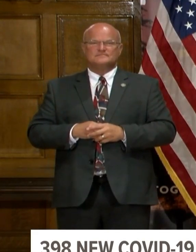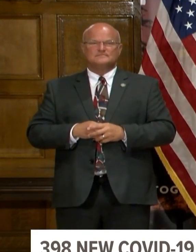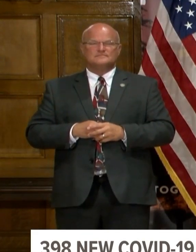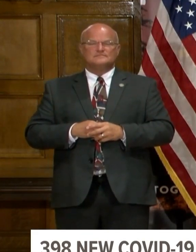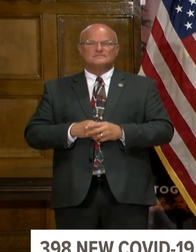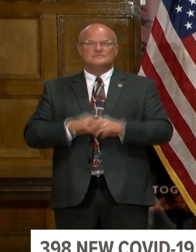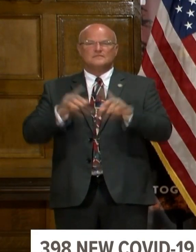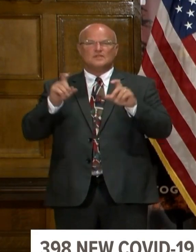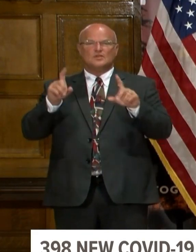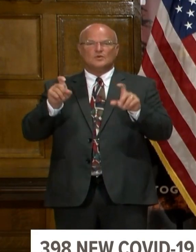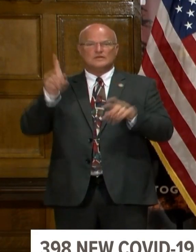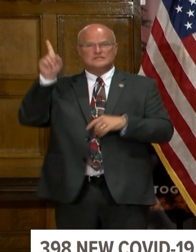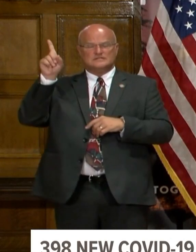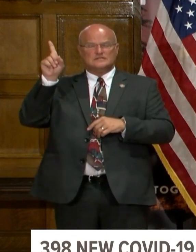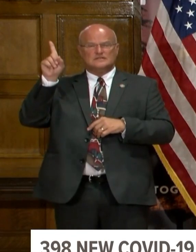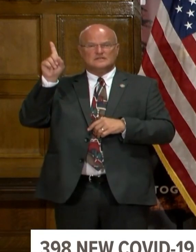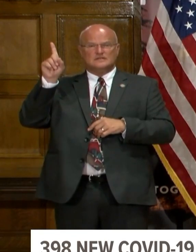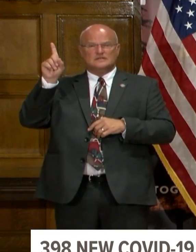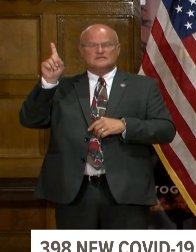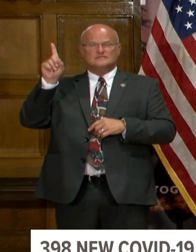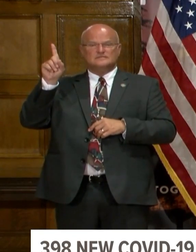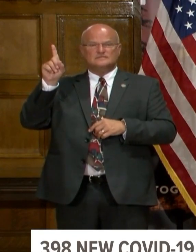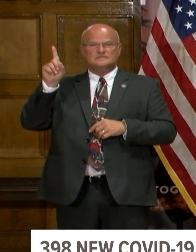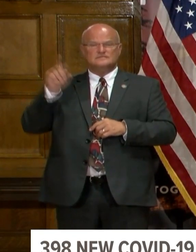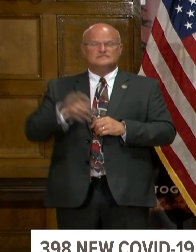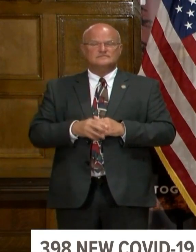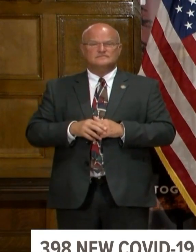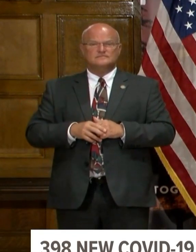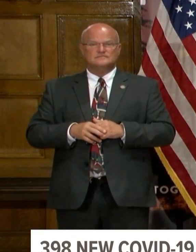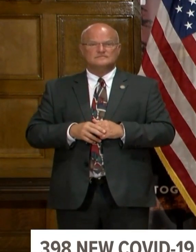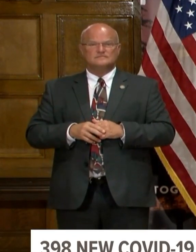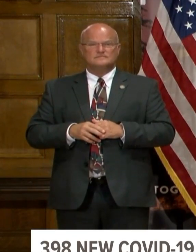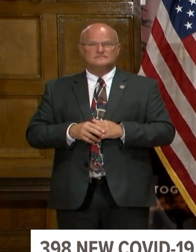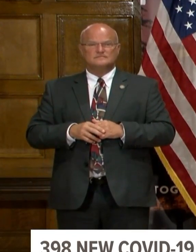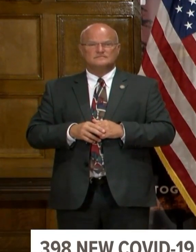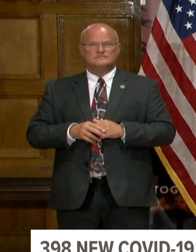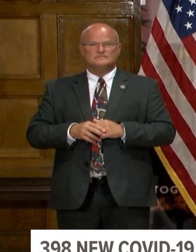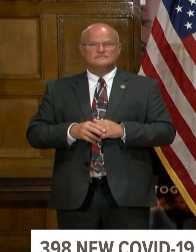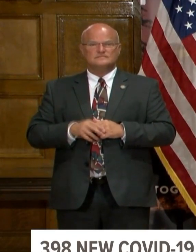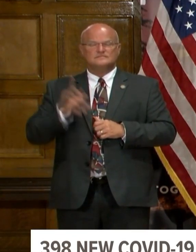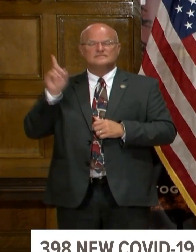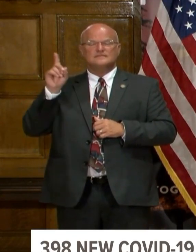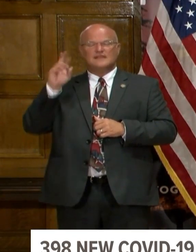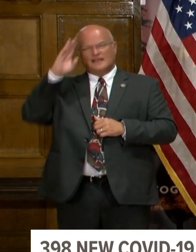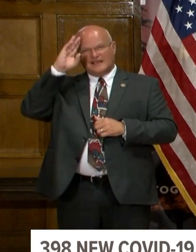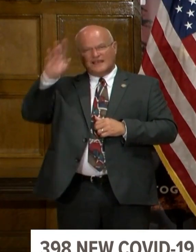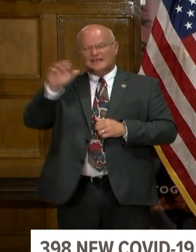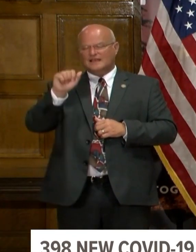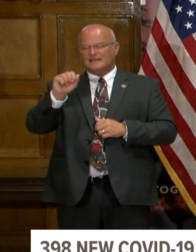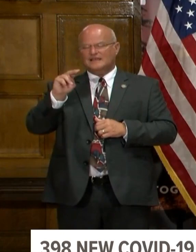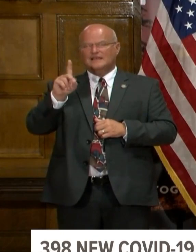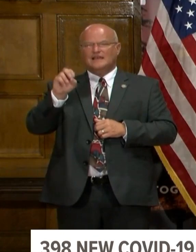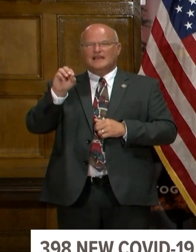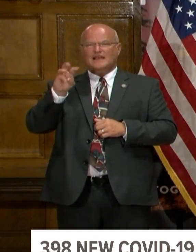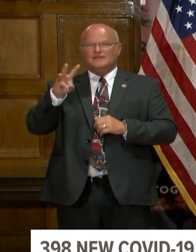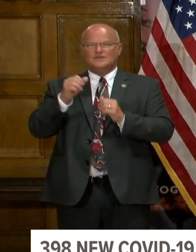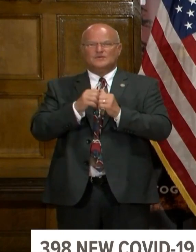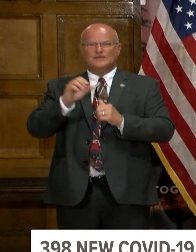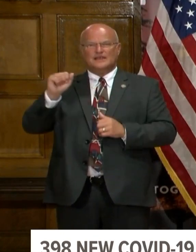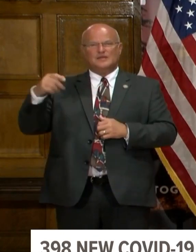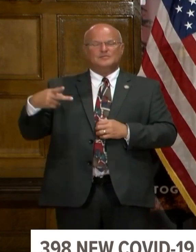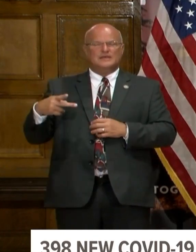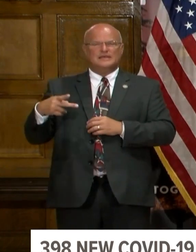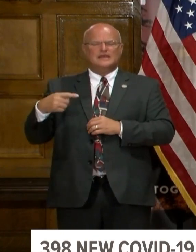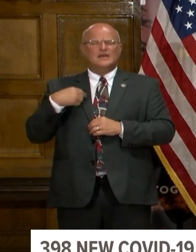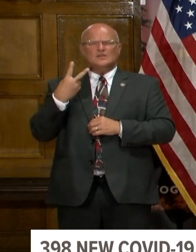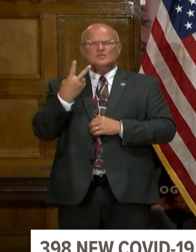Is there any questions from our remote listeners? Yeah, hey, Governor, this is Andrew with AP.